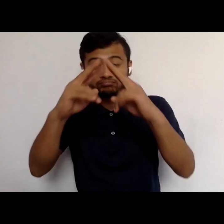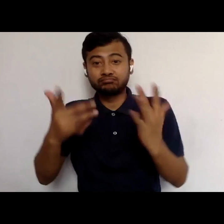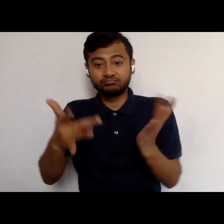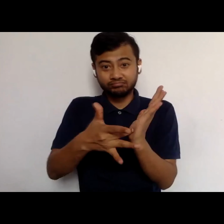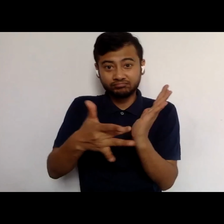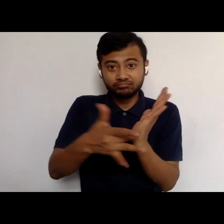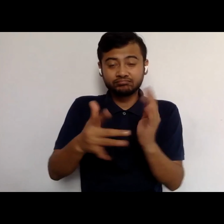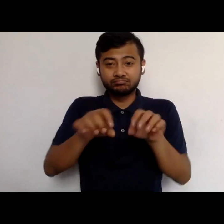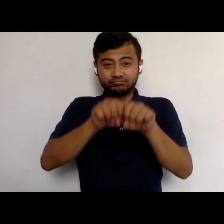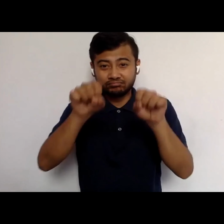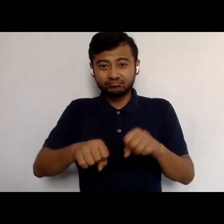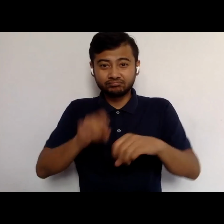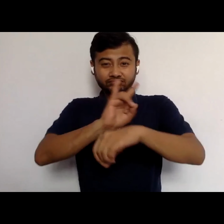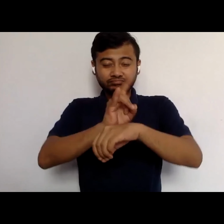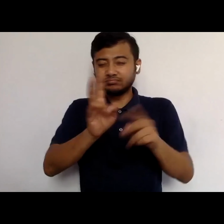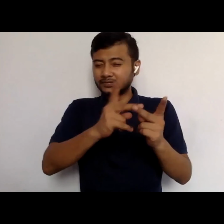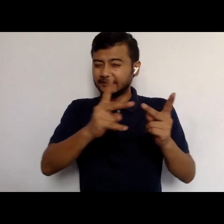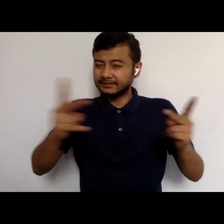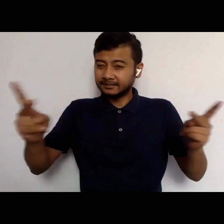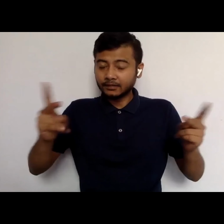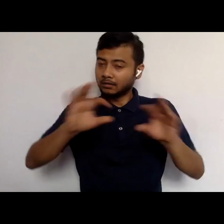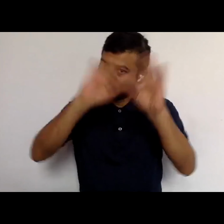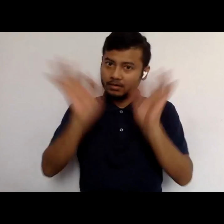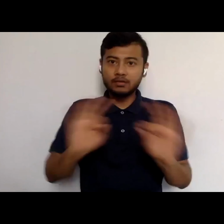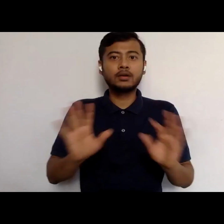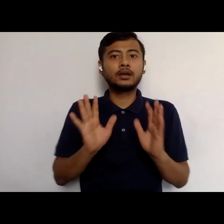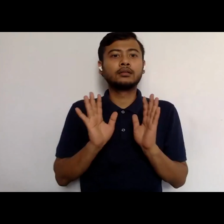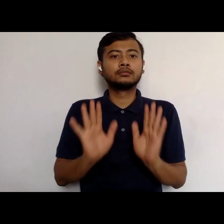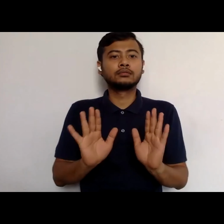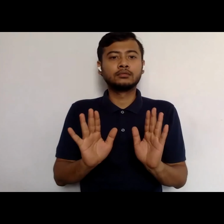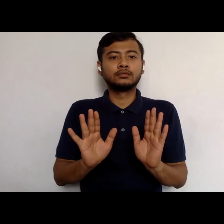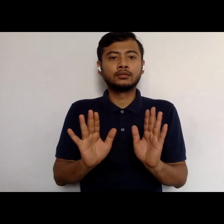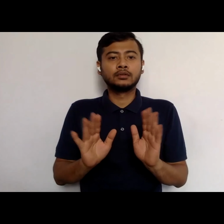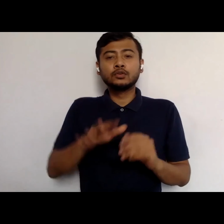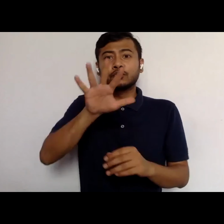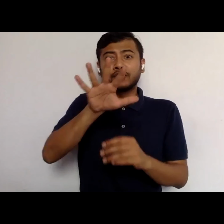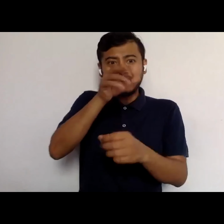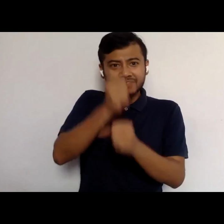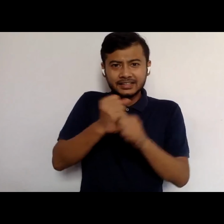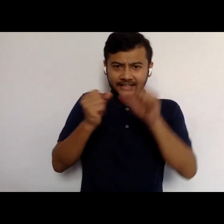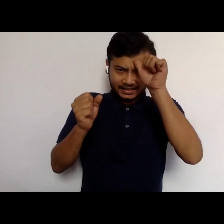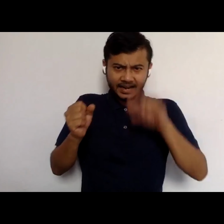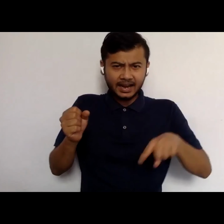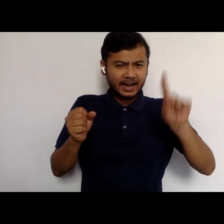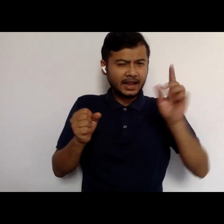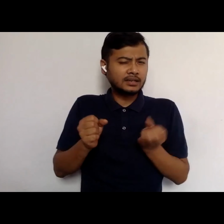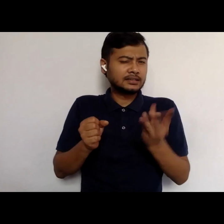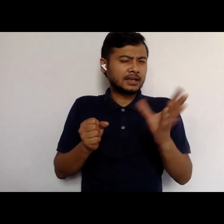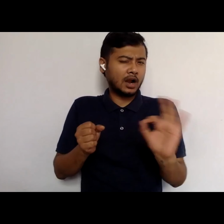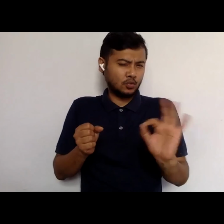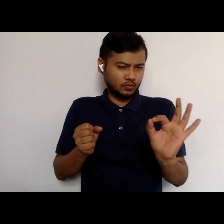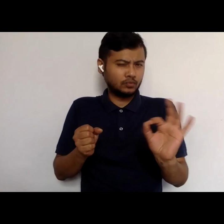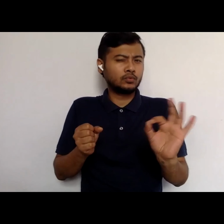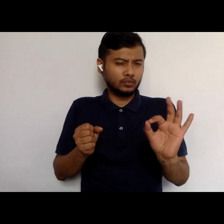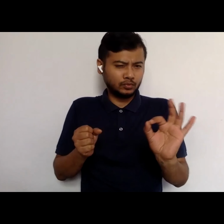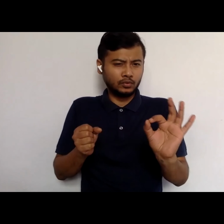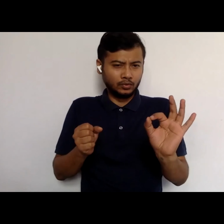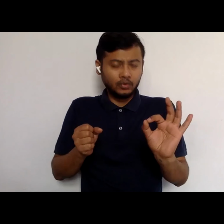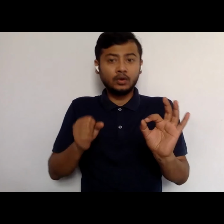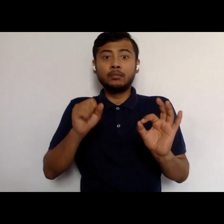5G has not commercially rolled down India, although the early business cases which include fixed wireless and small cities